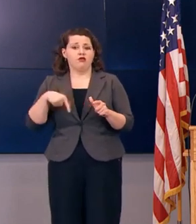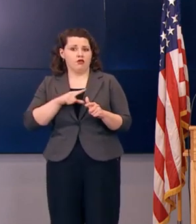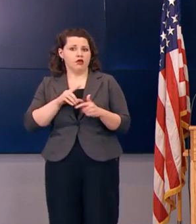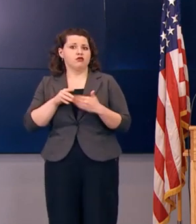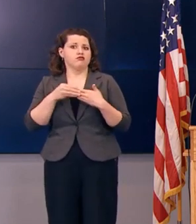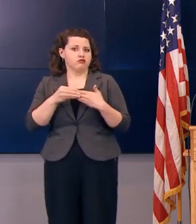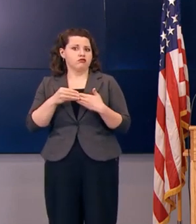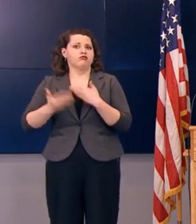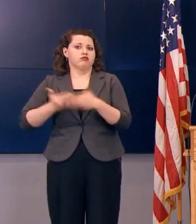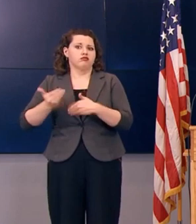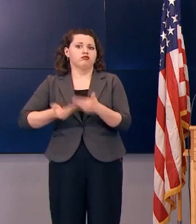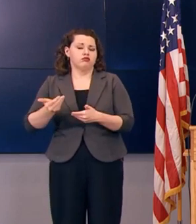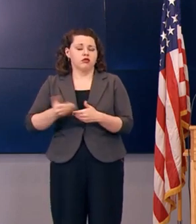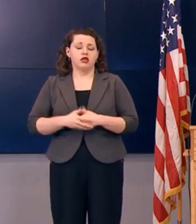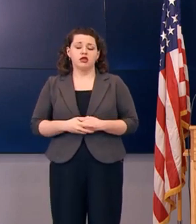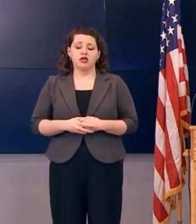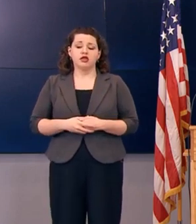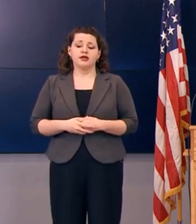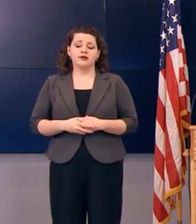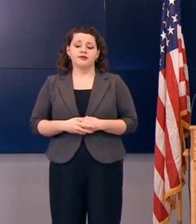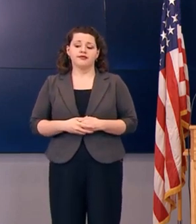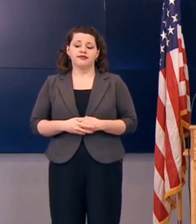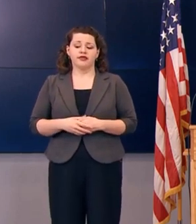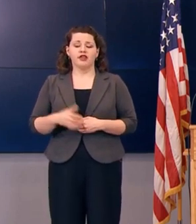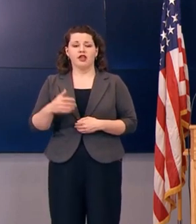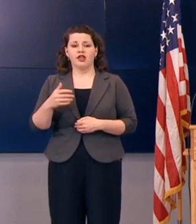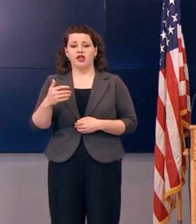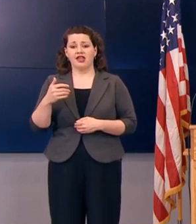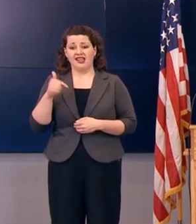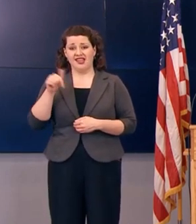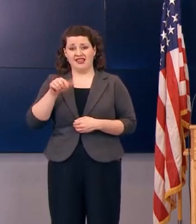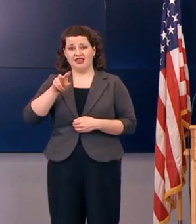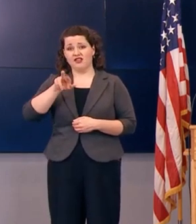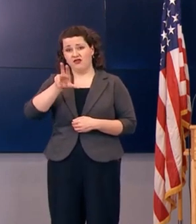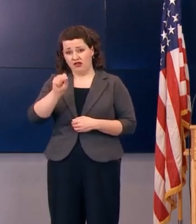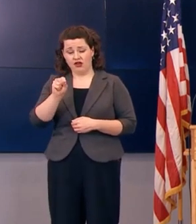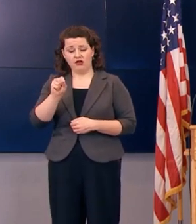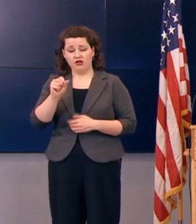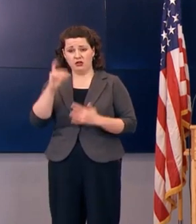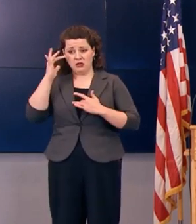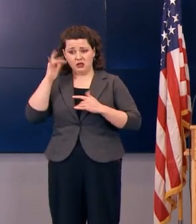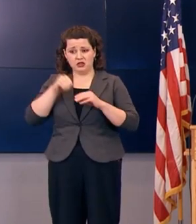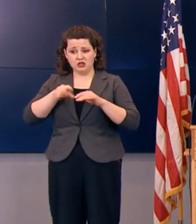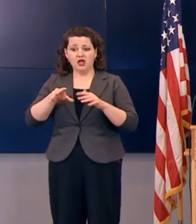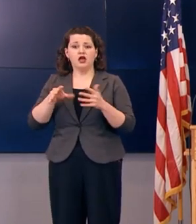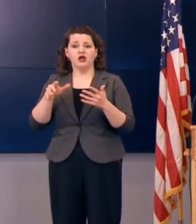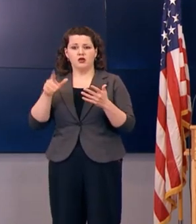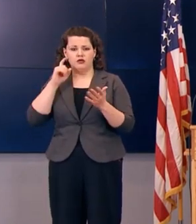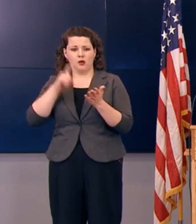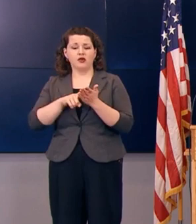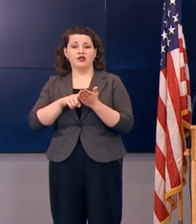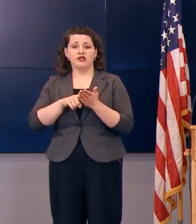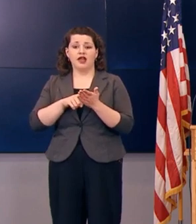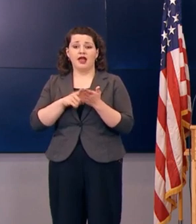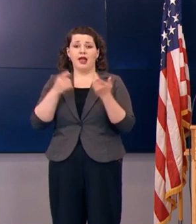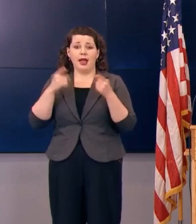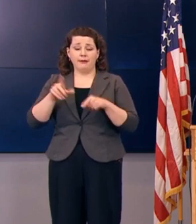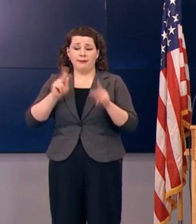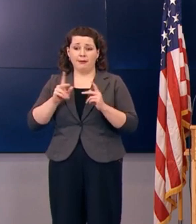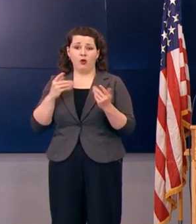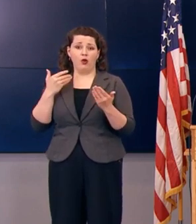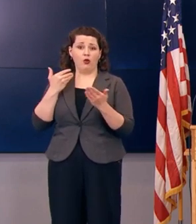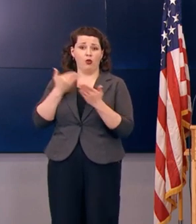we've moved along. One of the things that I think we recognize about this virus is that it's spread through droplets when people are in